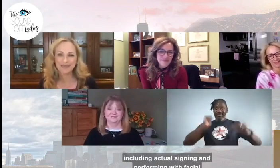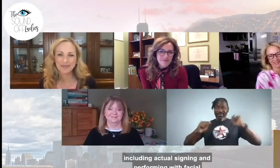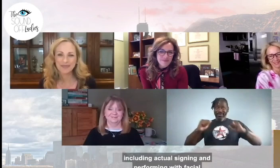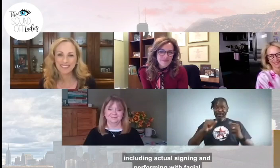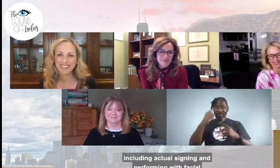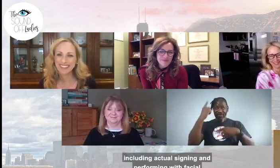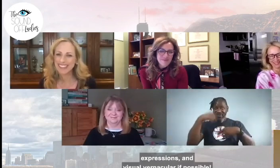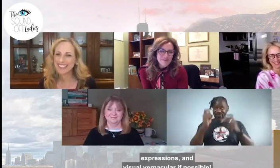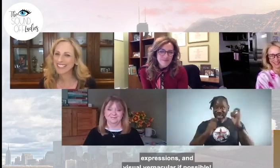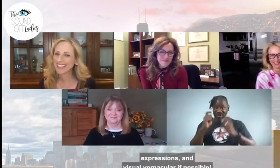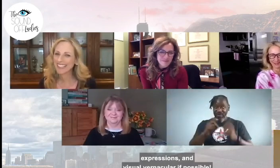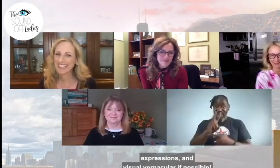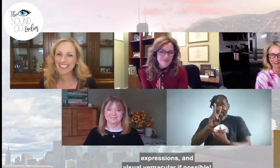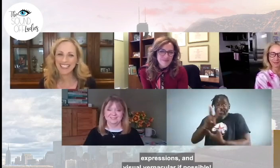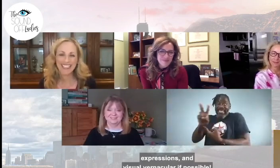it looks like to sign and that